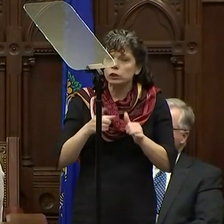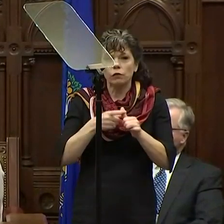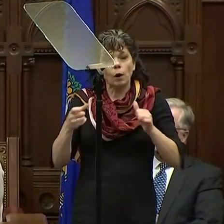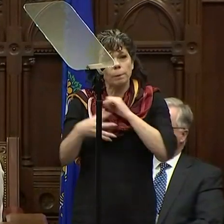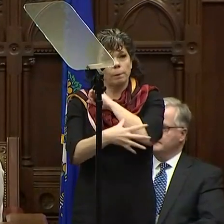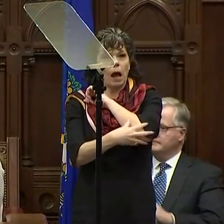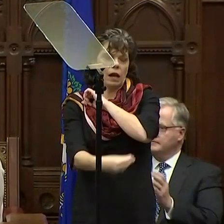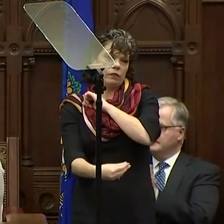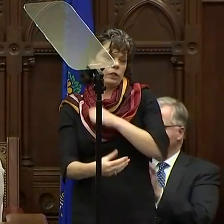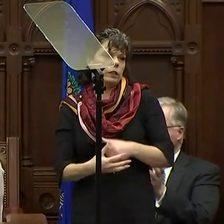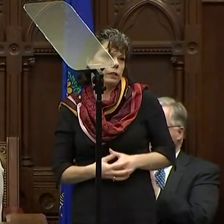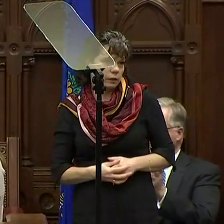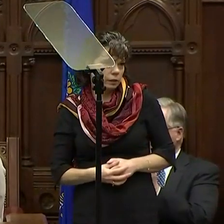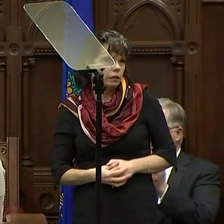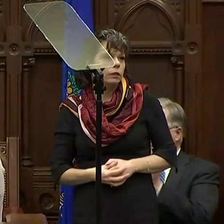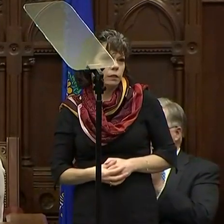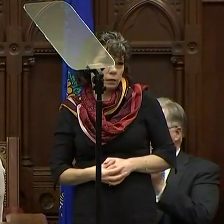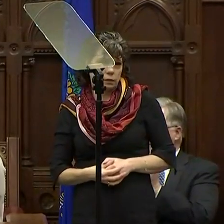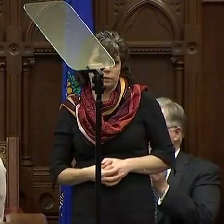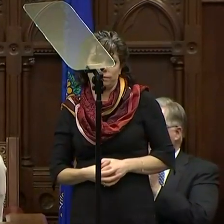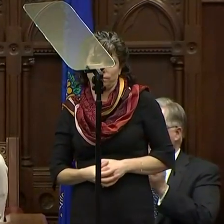poverty.